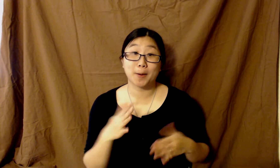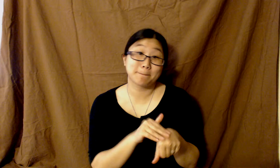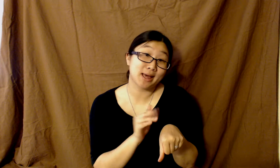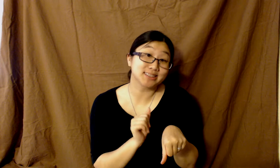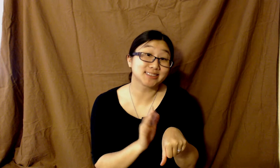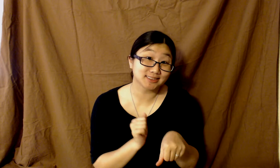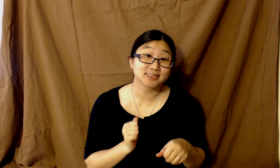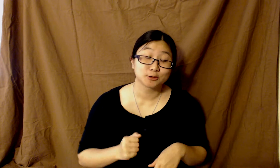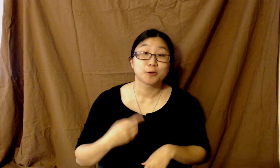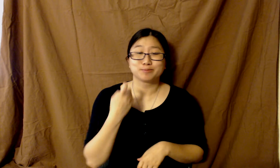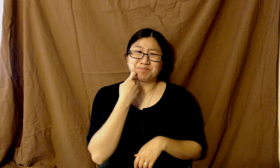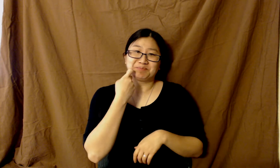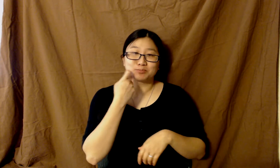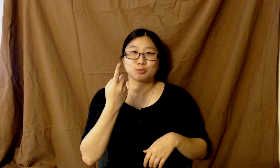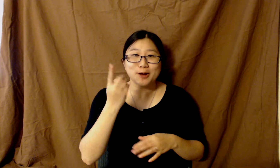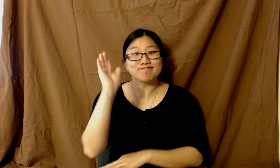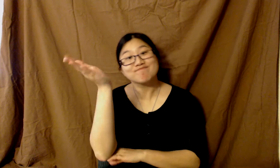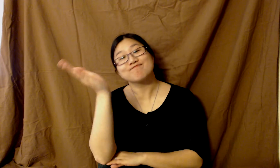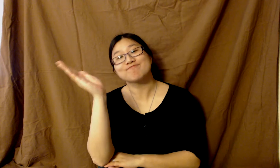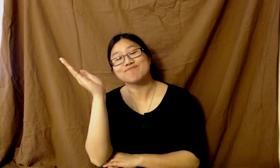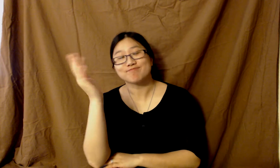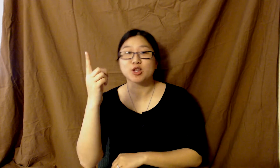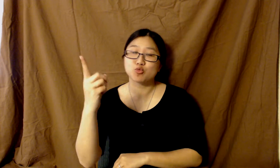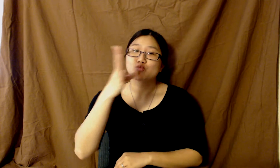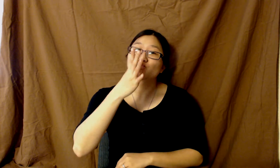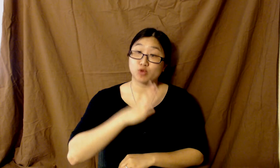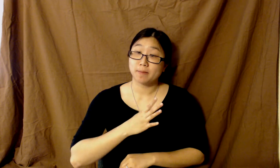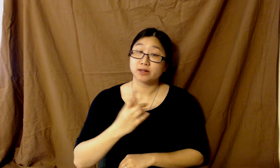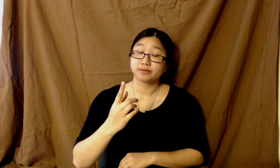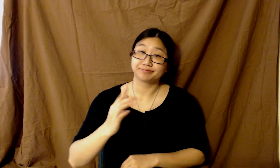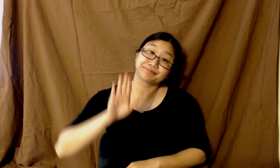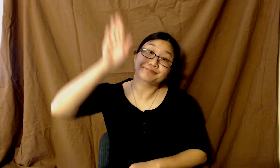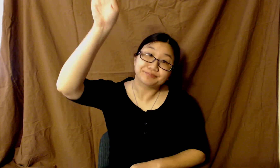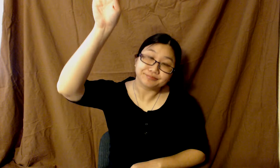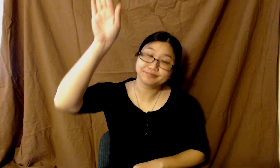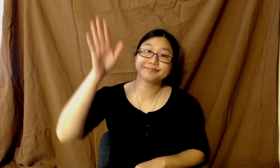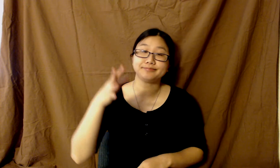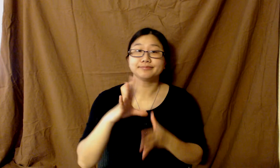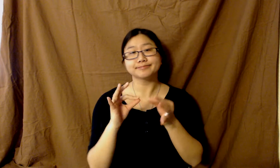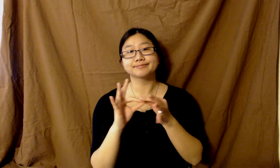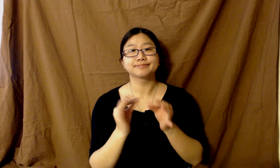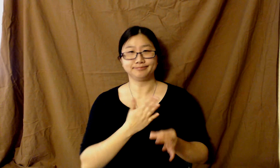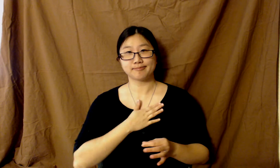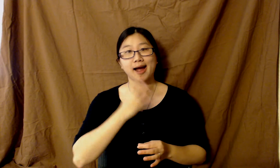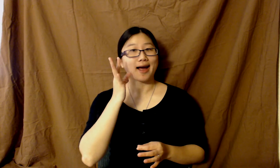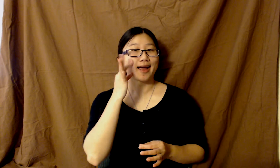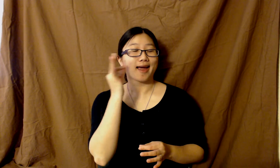hand after the talk, and she said, "Dr. Brayman, I think my cat has PTSD." And I said, "Well, why? Tell me a little bit about